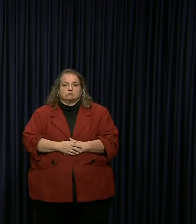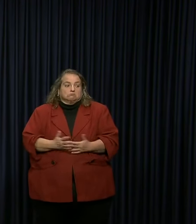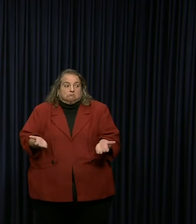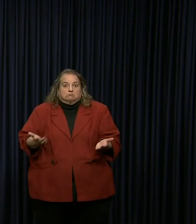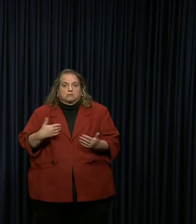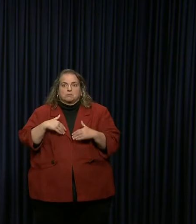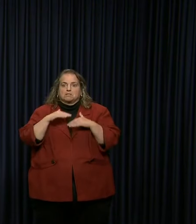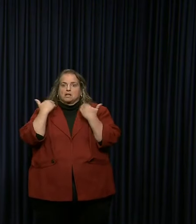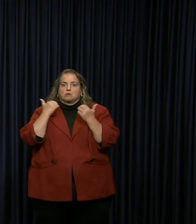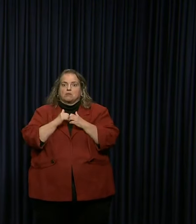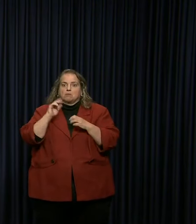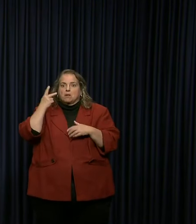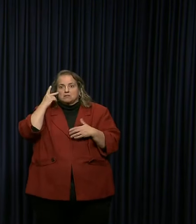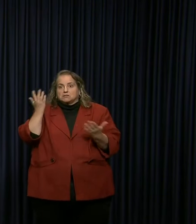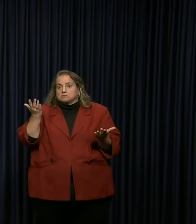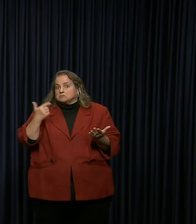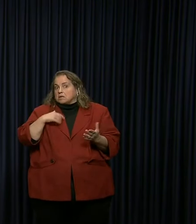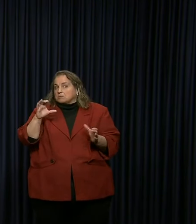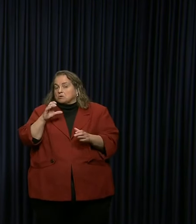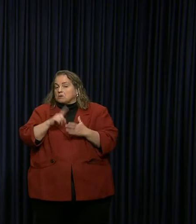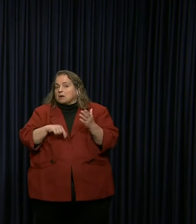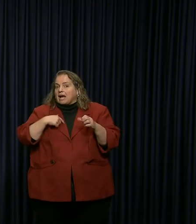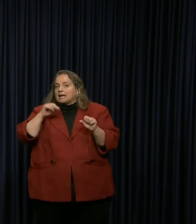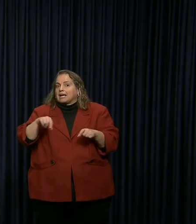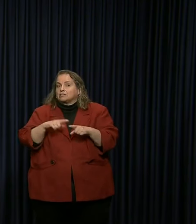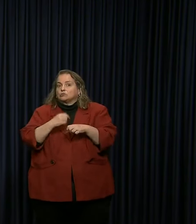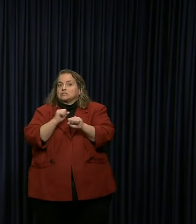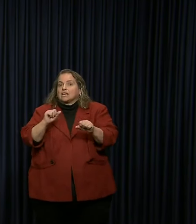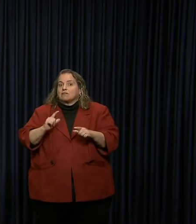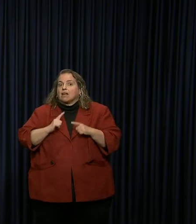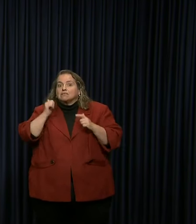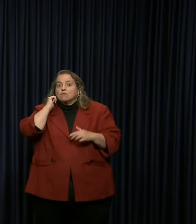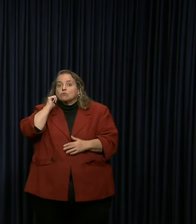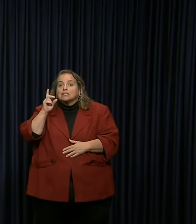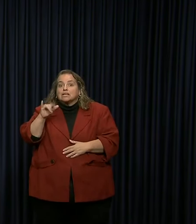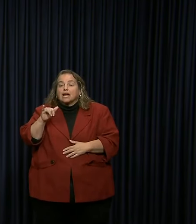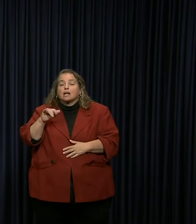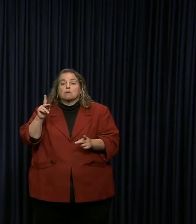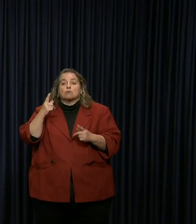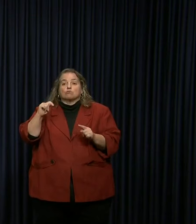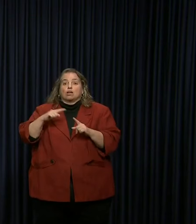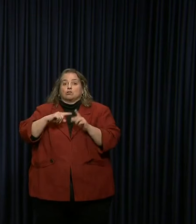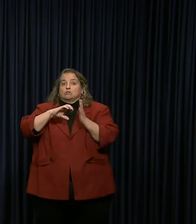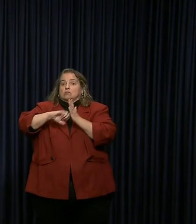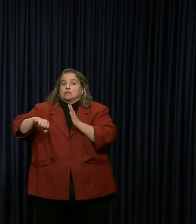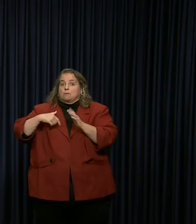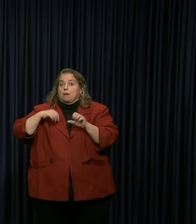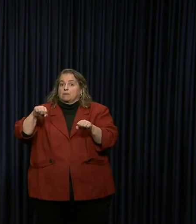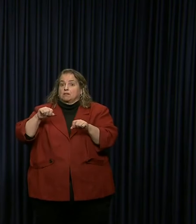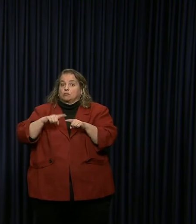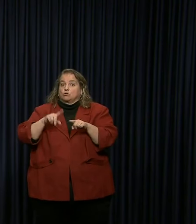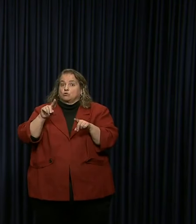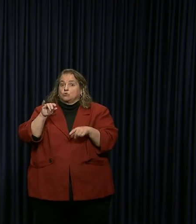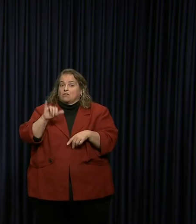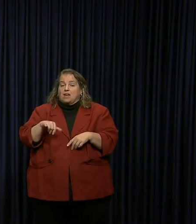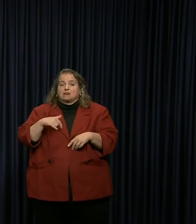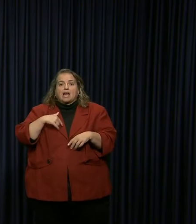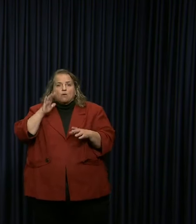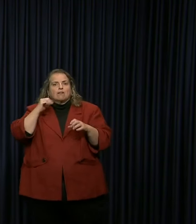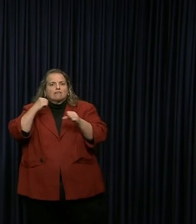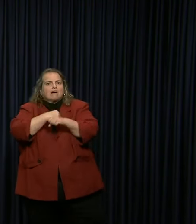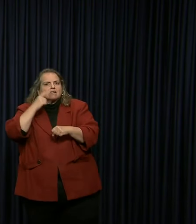I'm done with politics. I'm doing what I can to save lives every day. If people try to take my ability away to do that, I'm